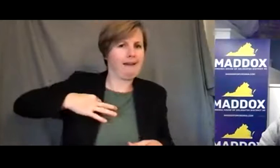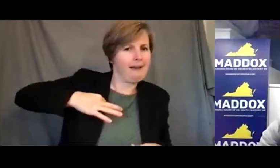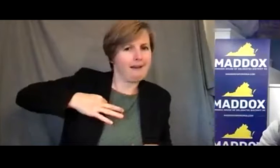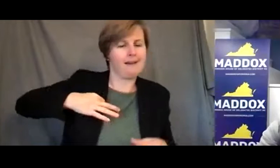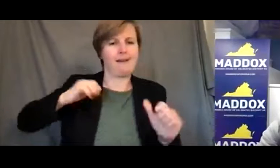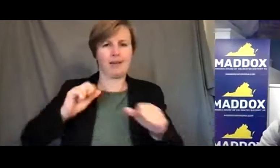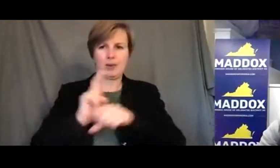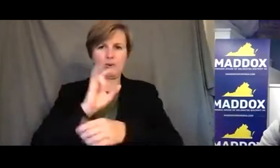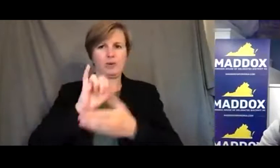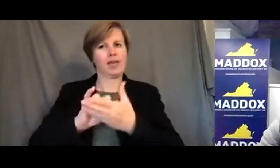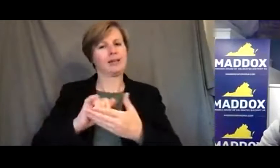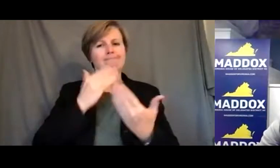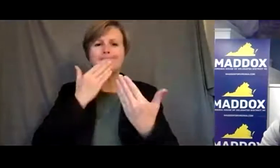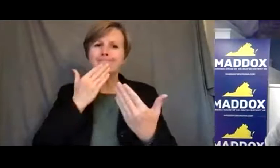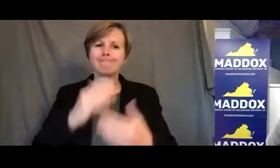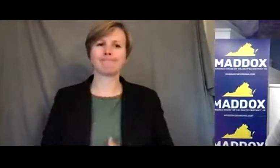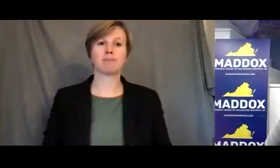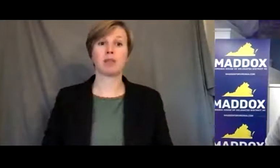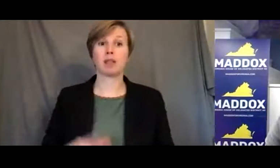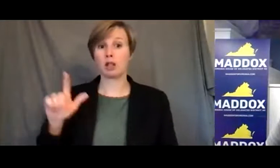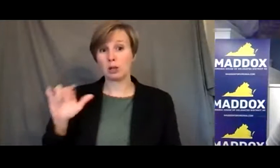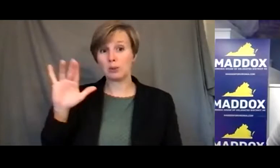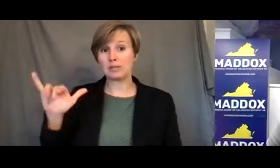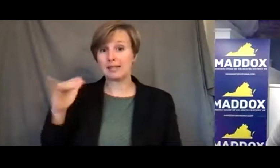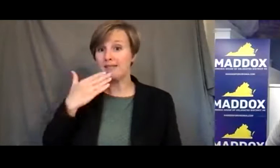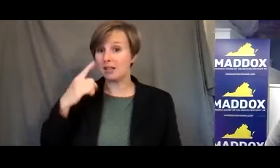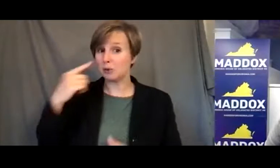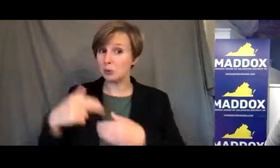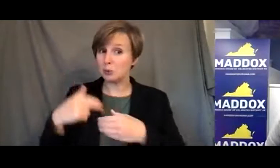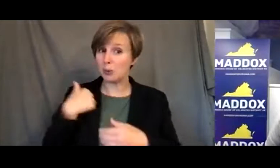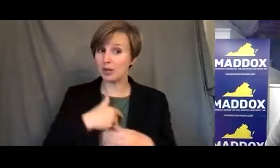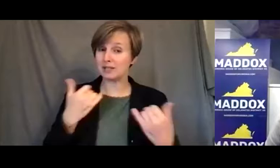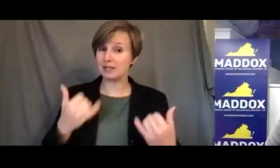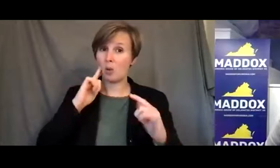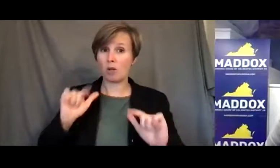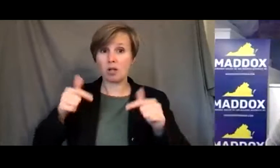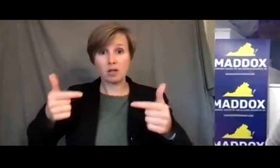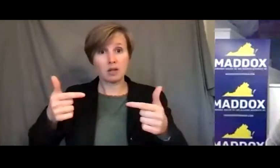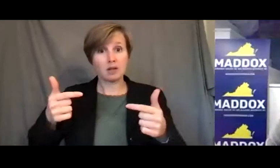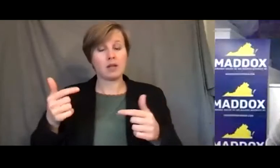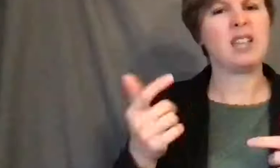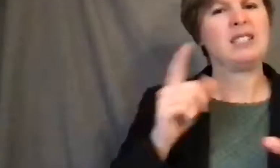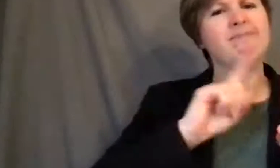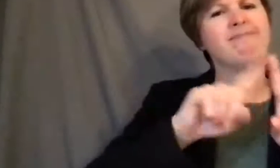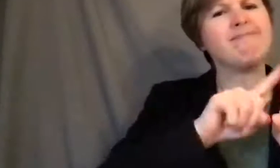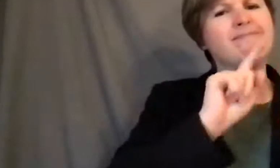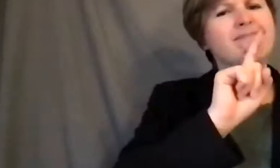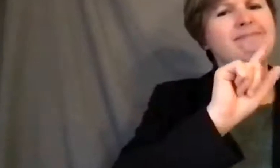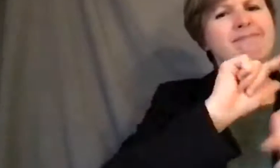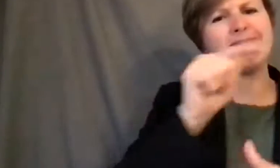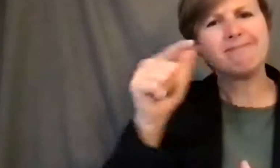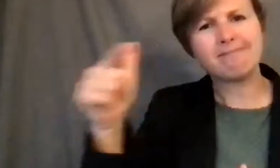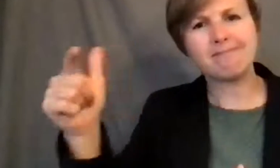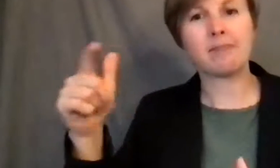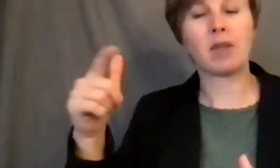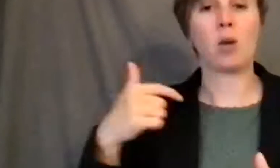Thanks so much for joining us. And now we'll turn it over to candidates again, to answer a question that we sent in